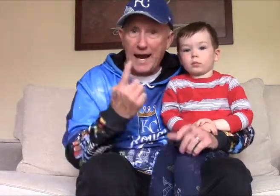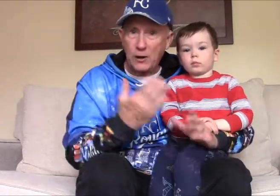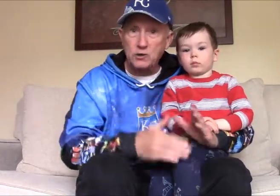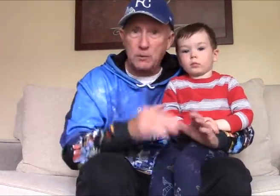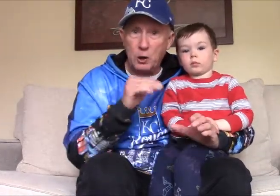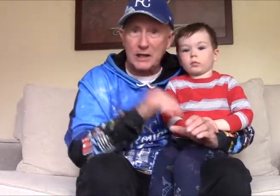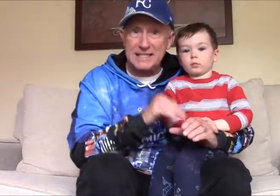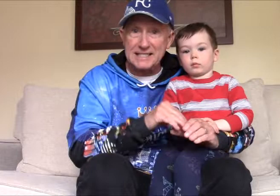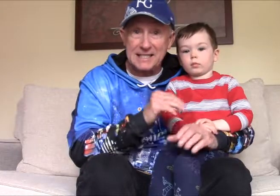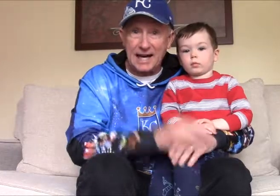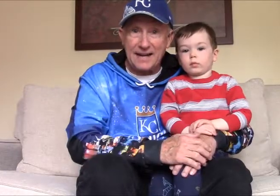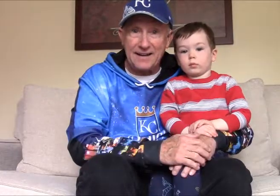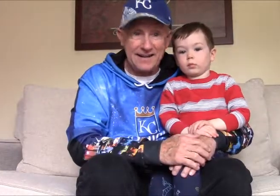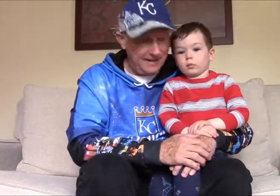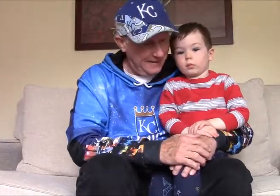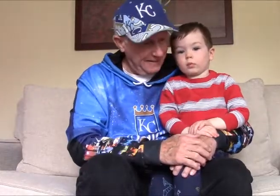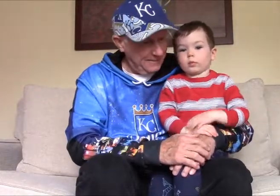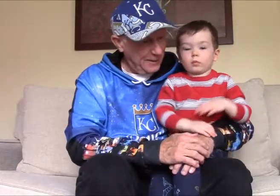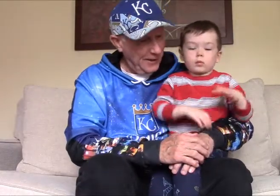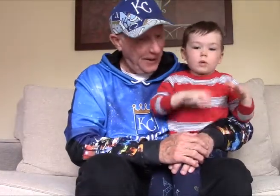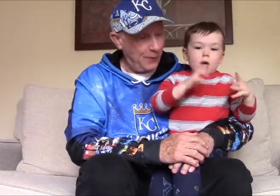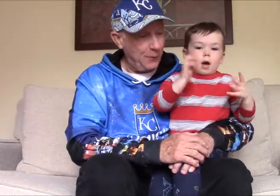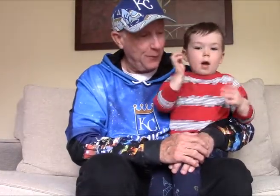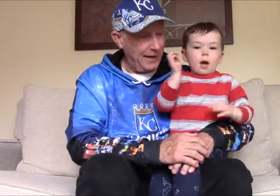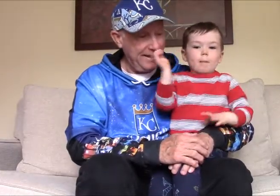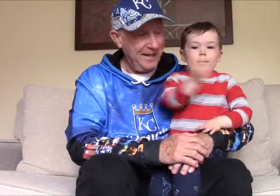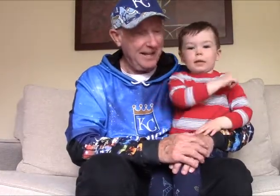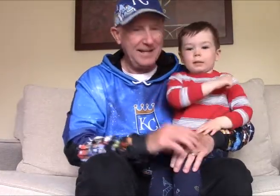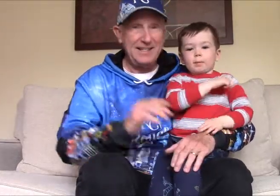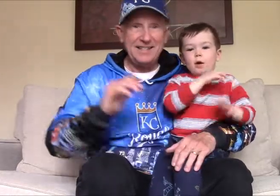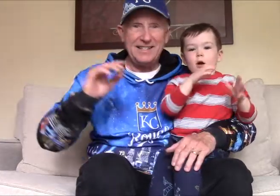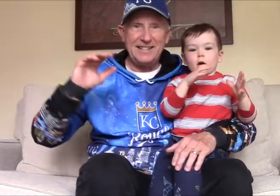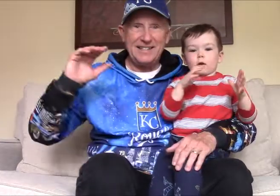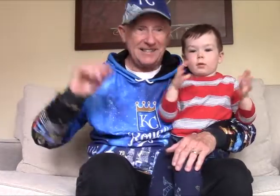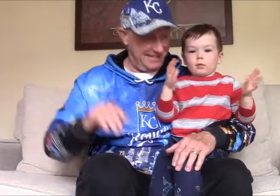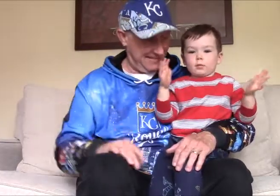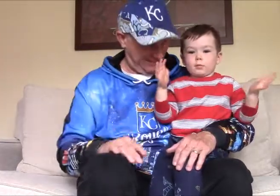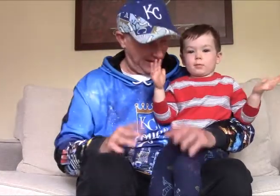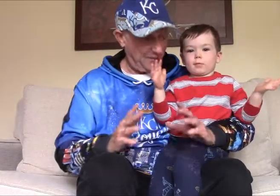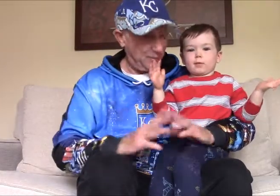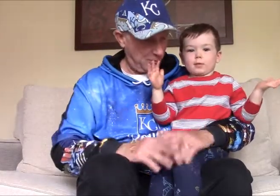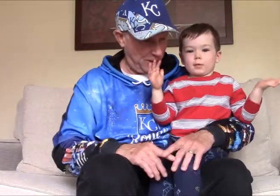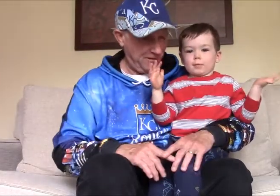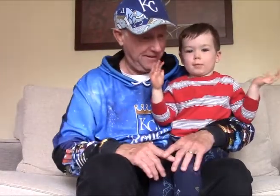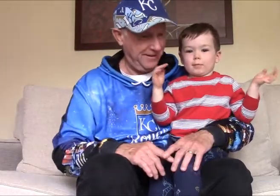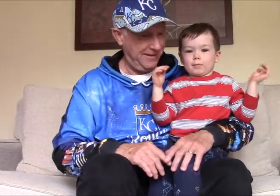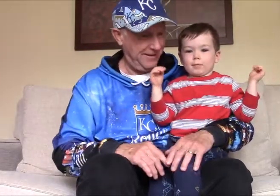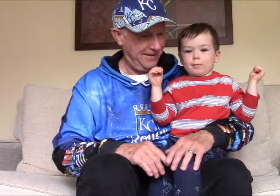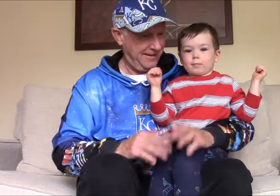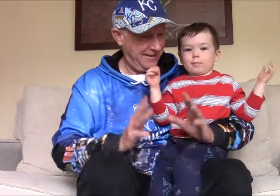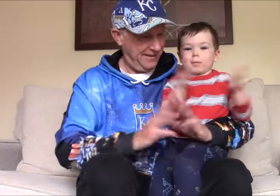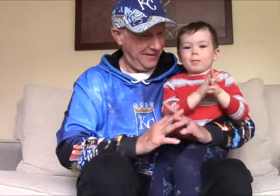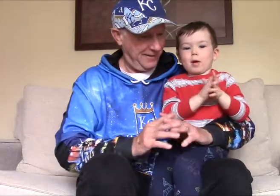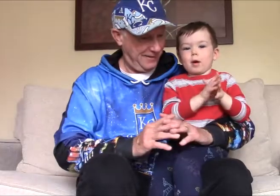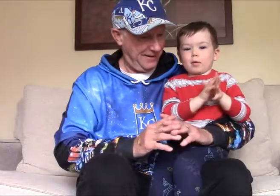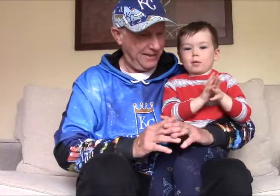also a part inside. Are you ready? Baseball. Yeah, football. Football.